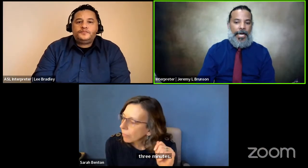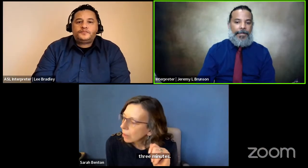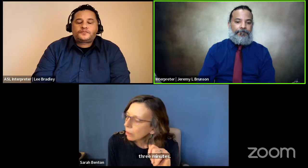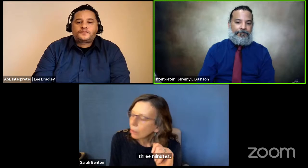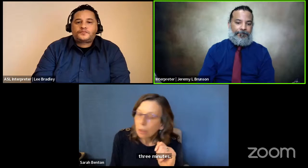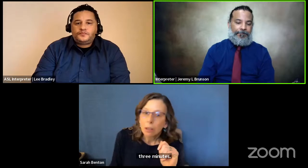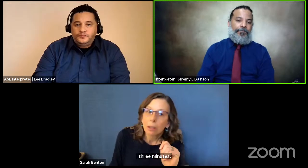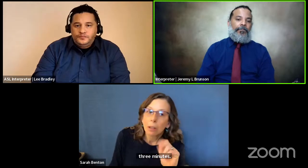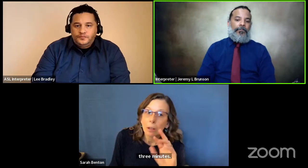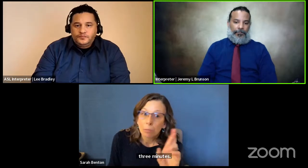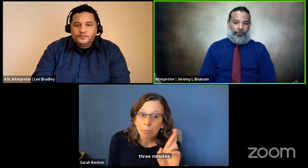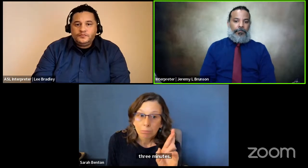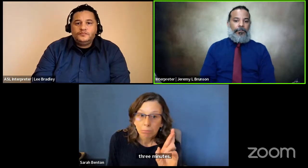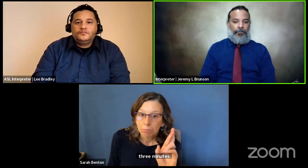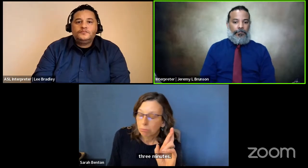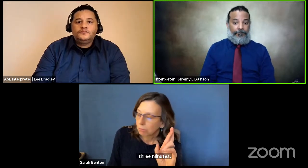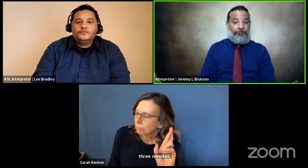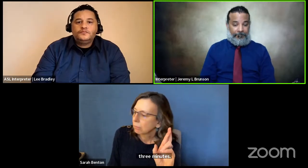Got it.